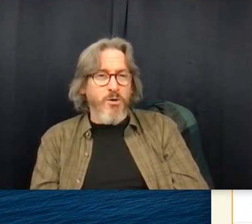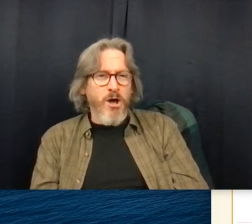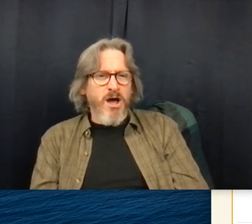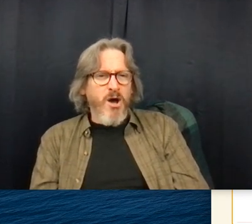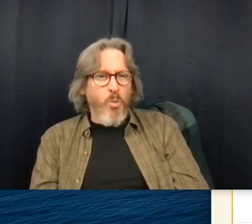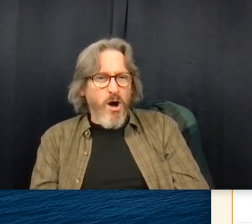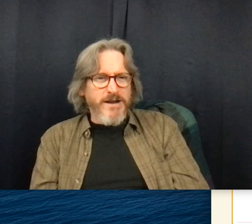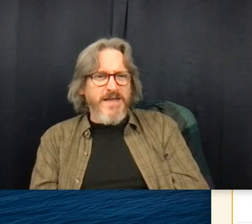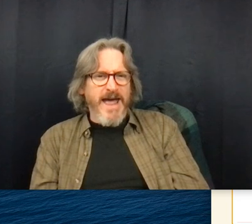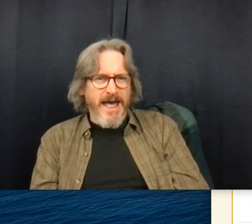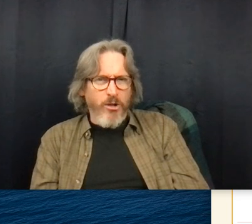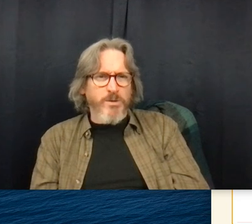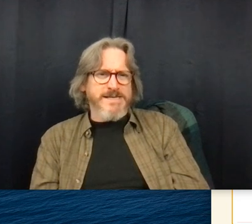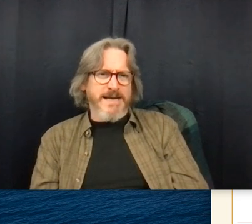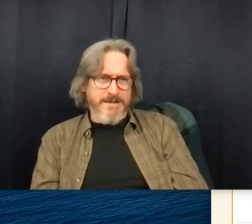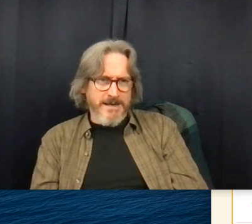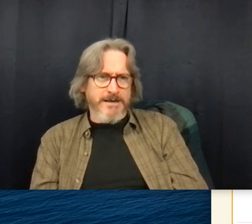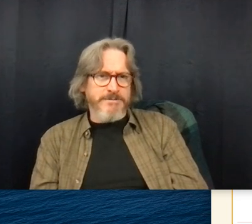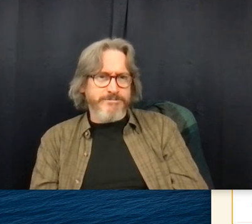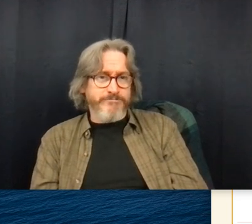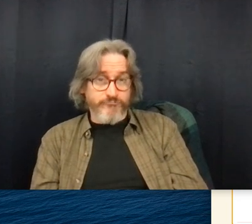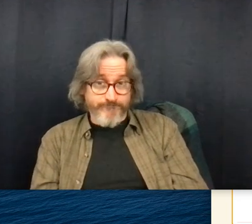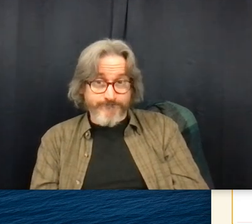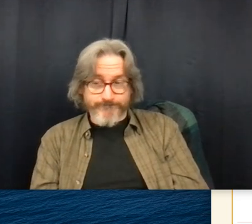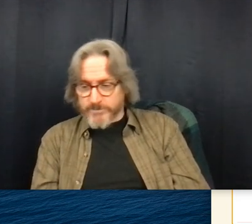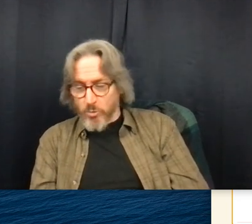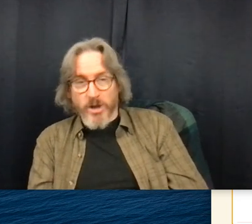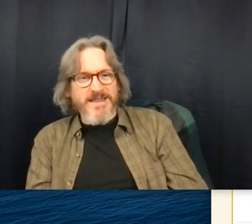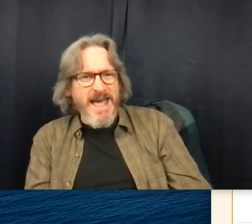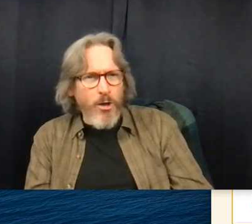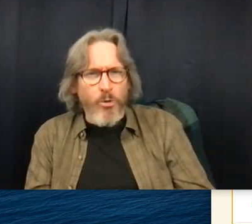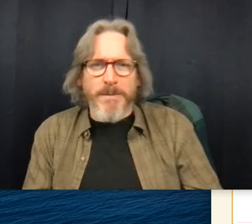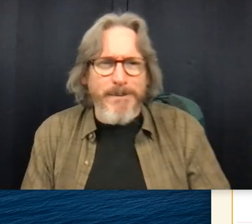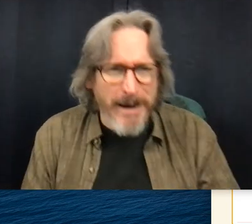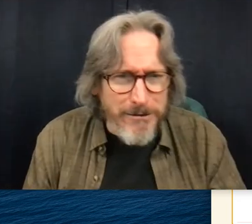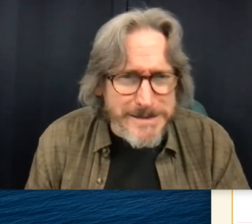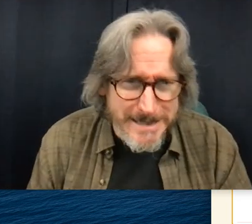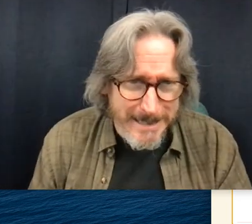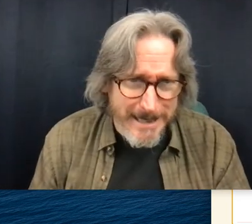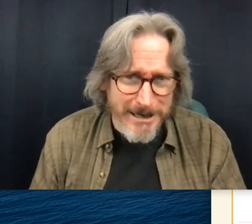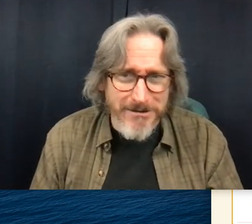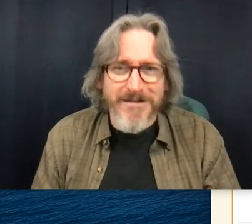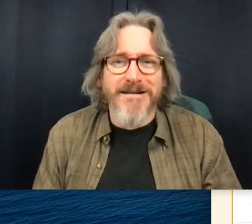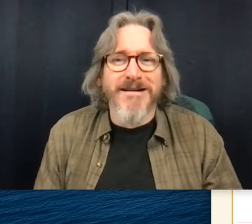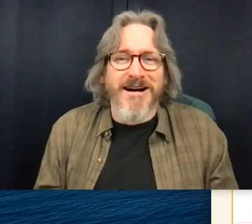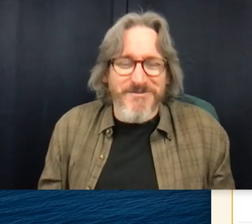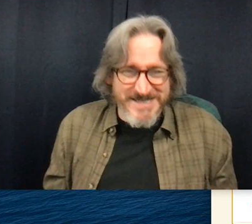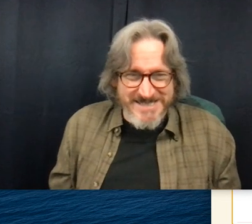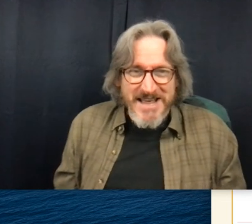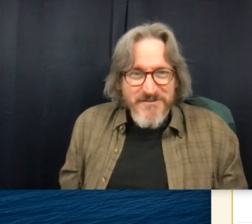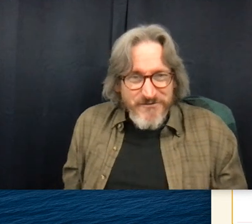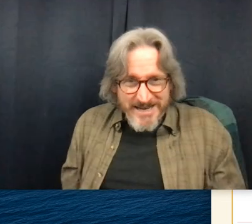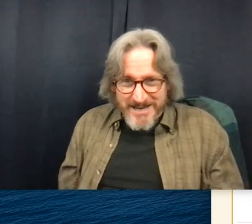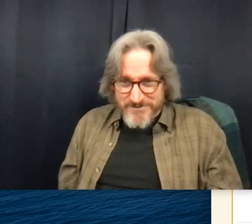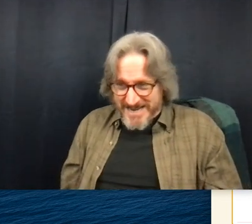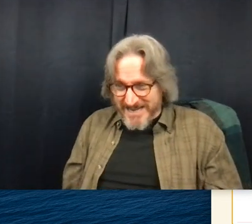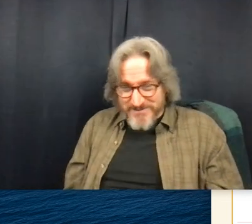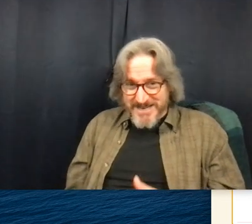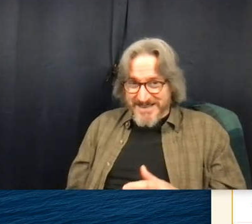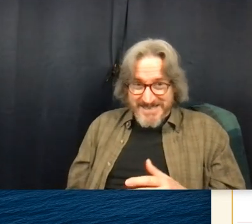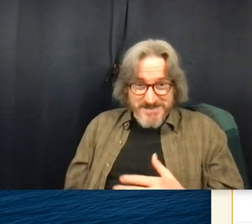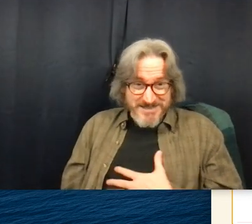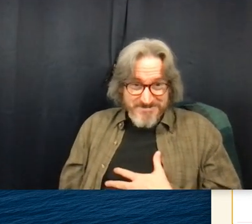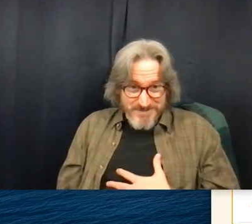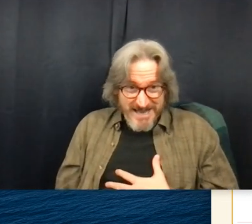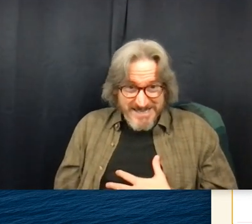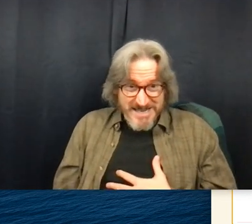you go, what the hell was I thinking? What the hell were my parents thinking of taking me